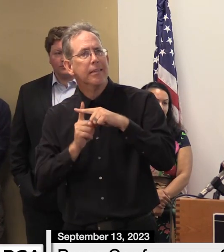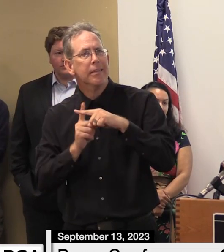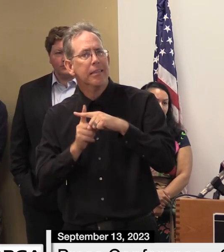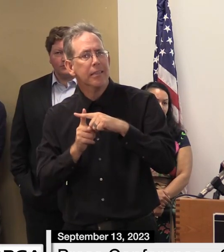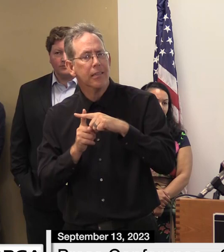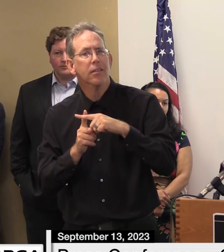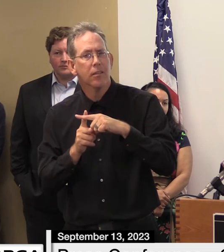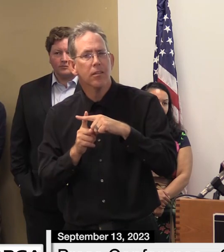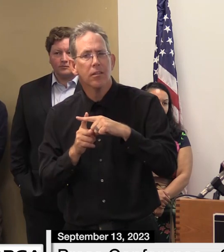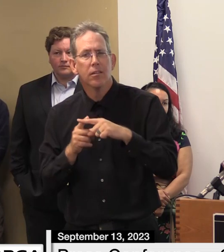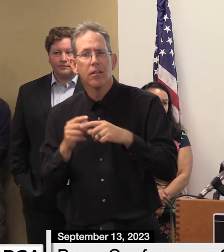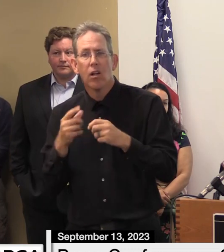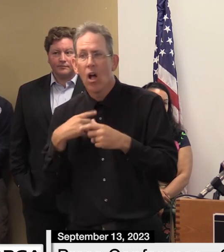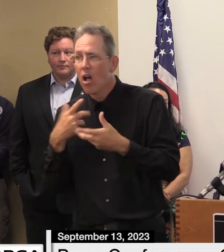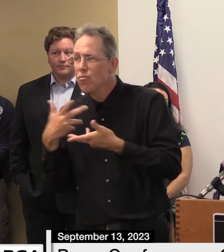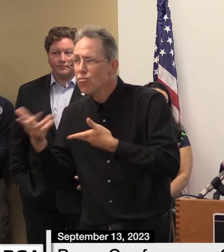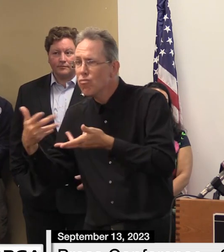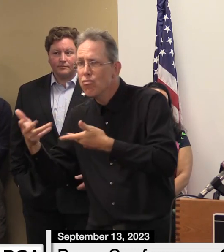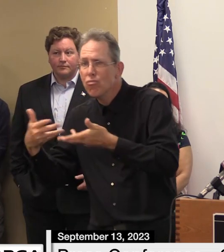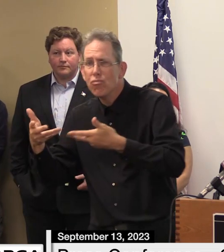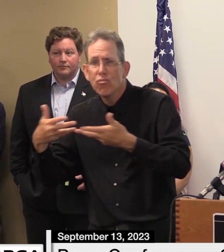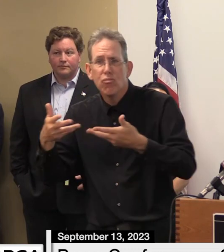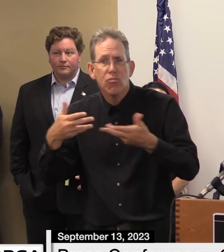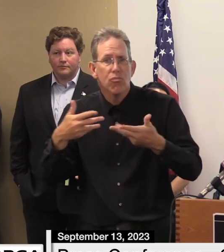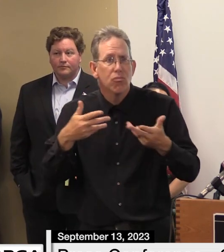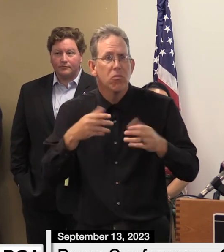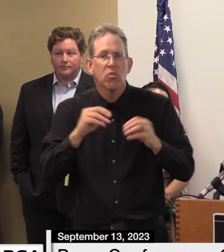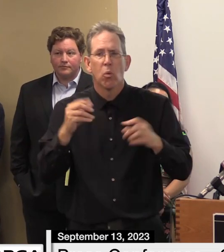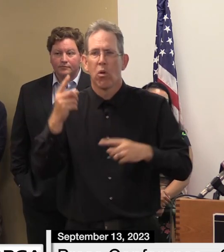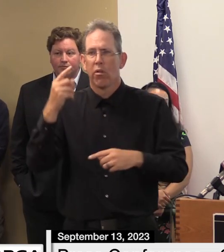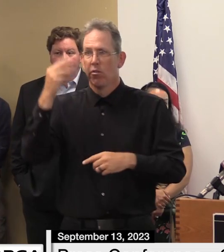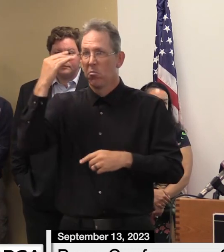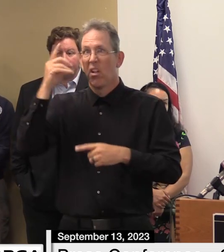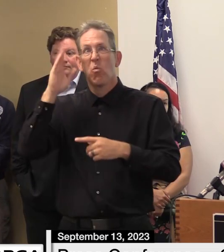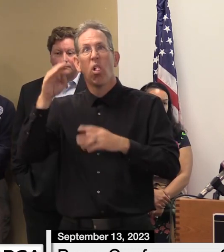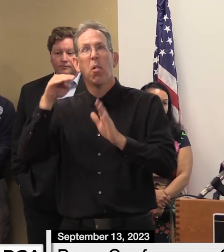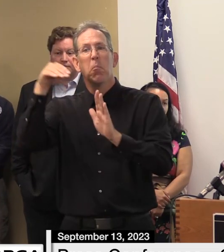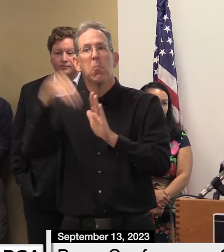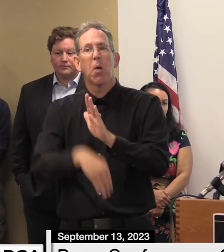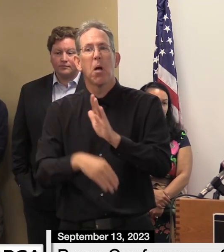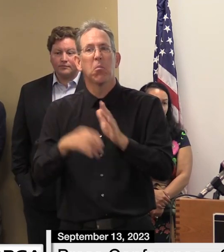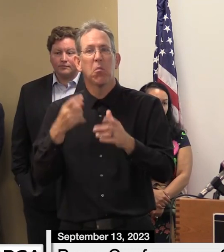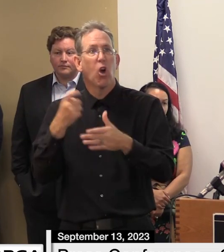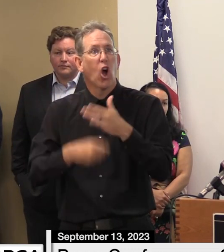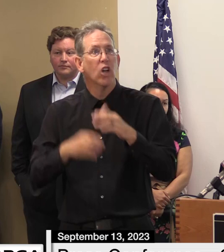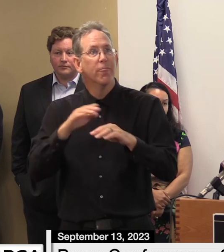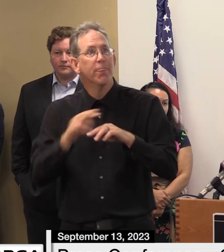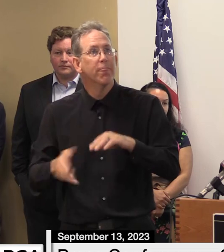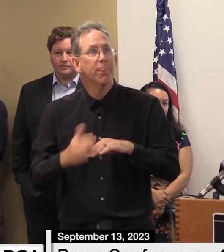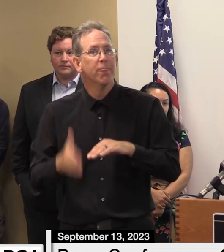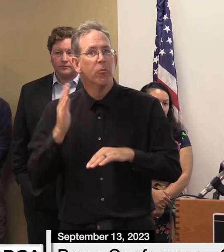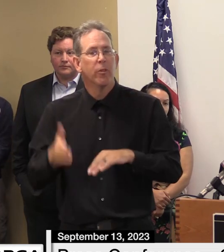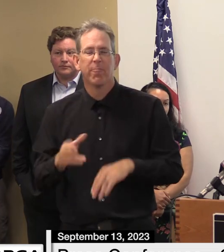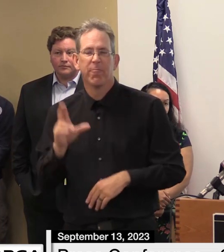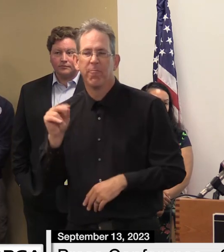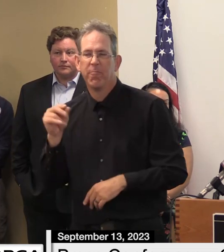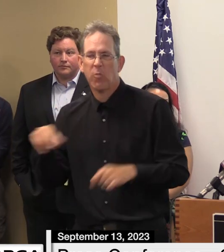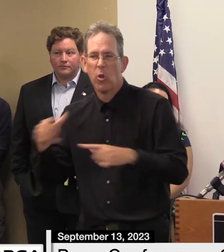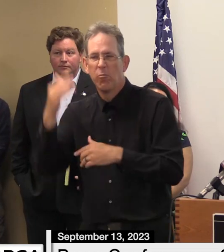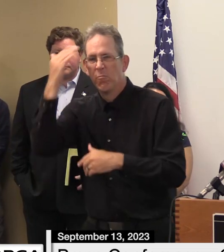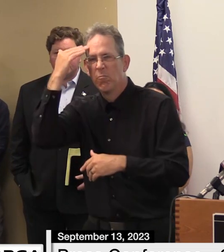I talk to and listen to, no one is expecting a real drop in costs. We're hoping that the escalation slows